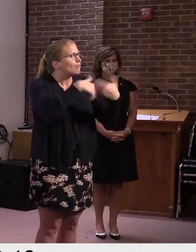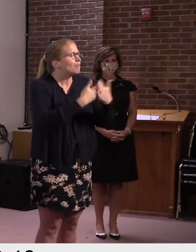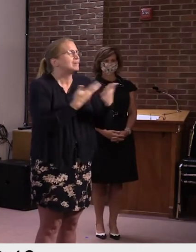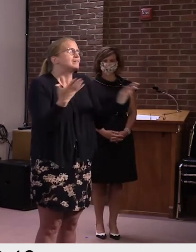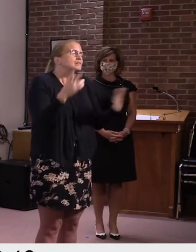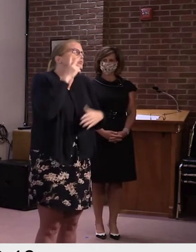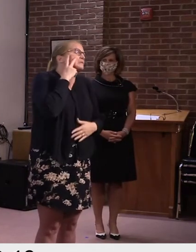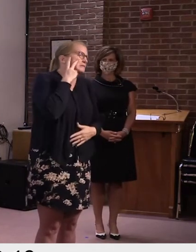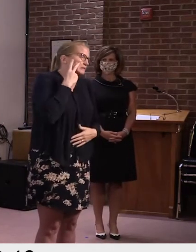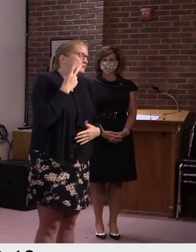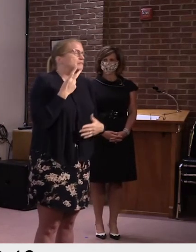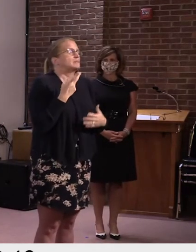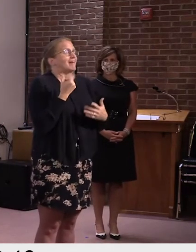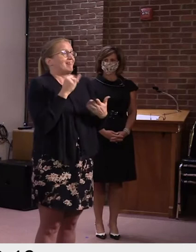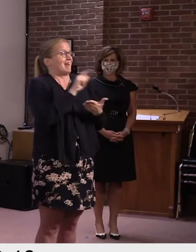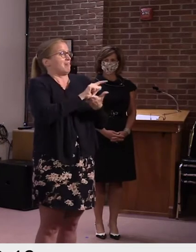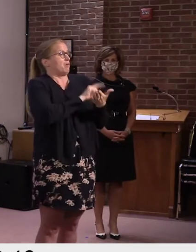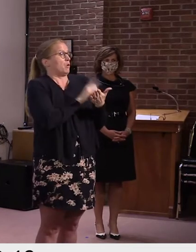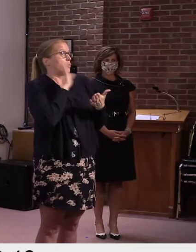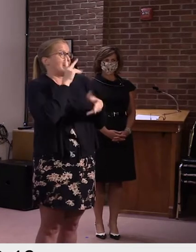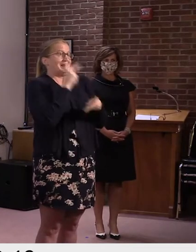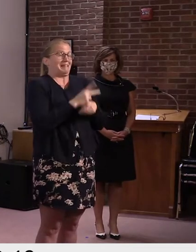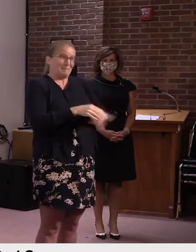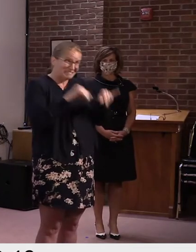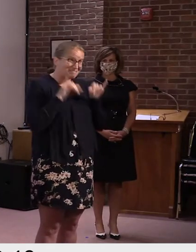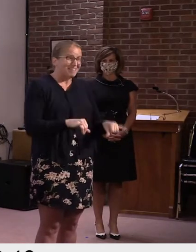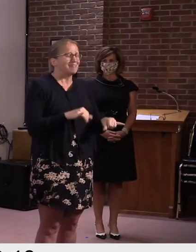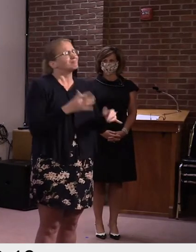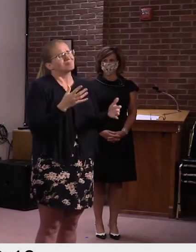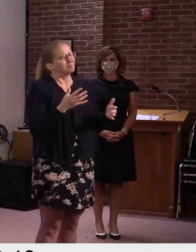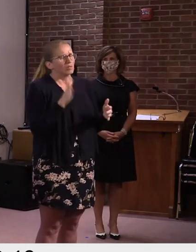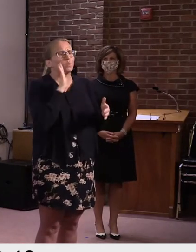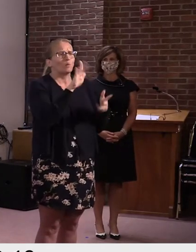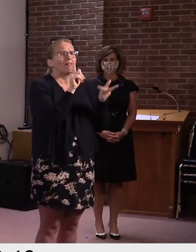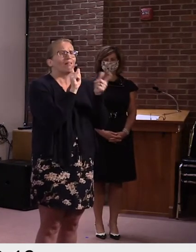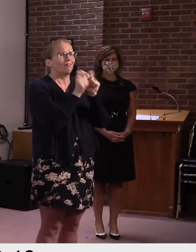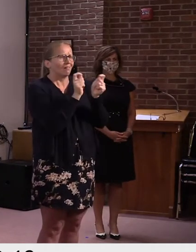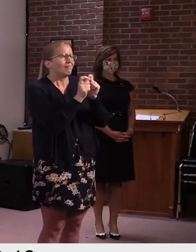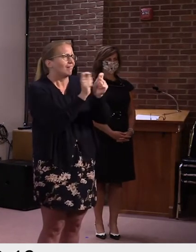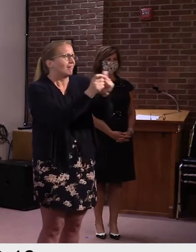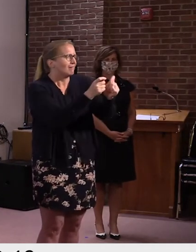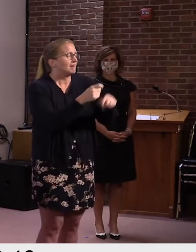there is some areas of improvement that we could make. But